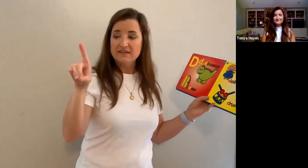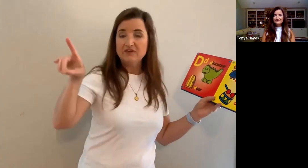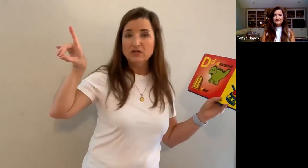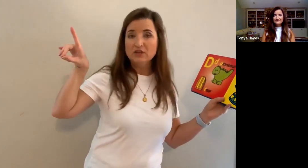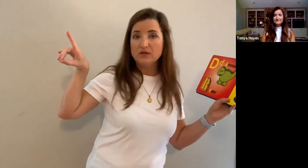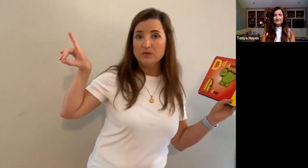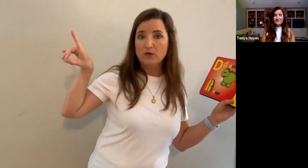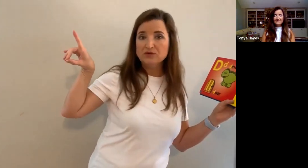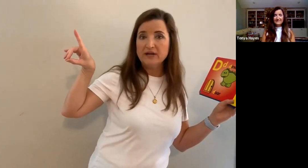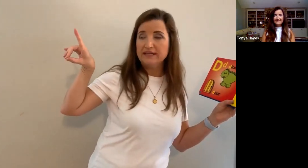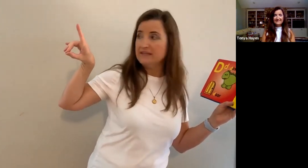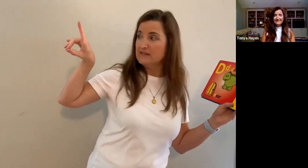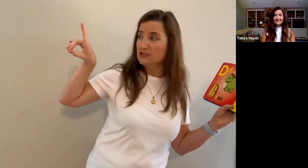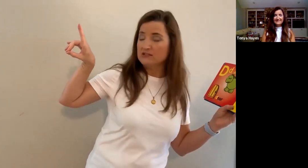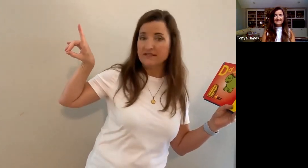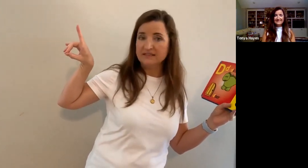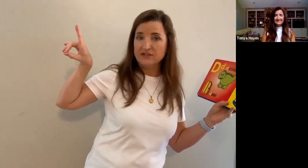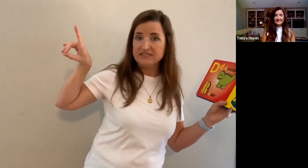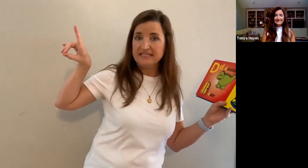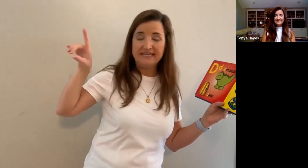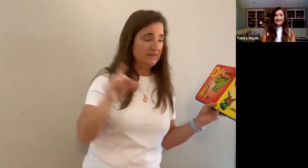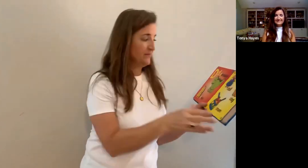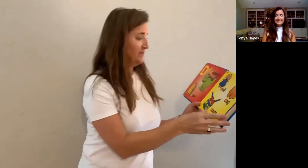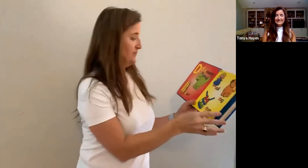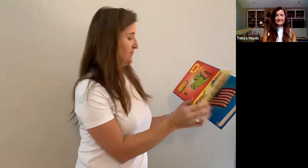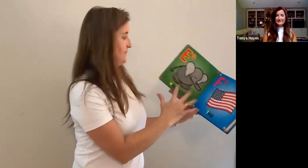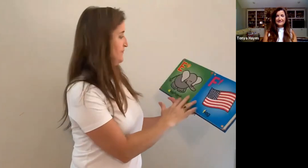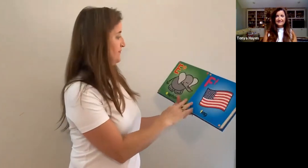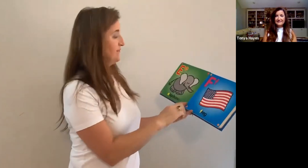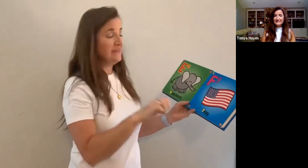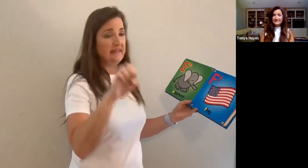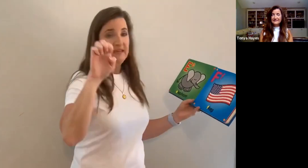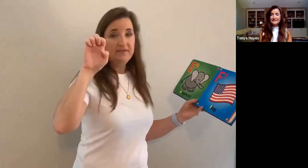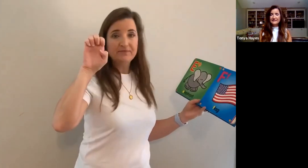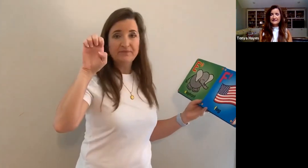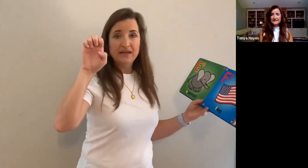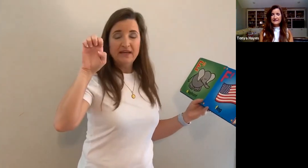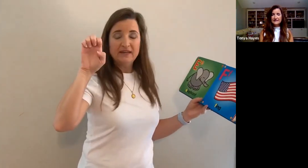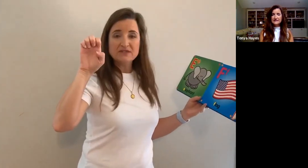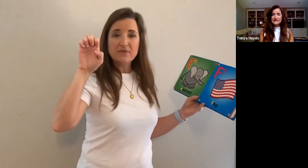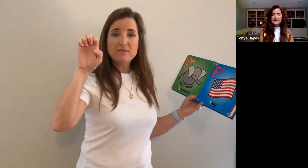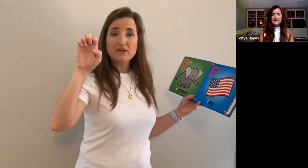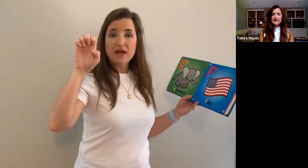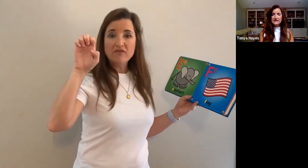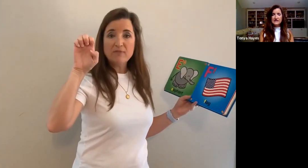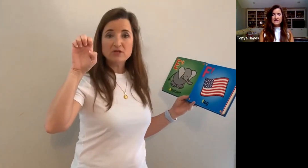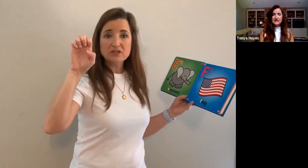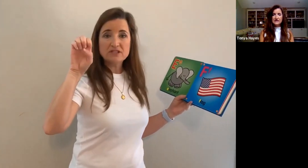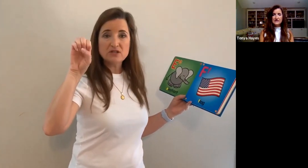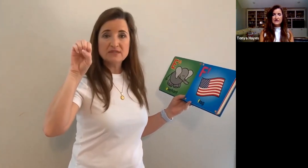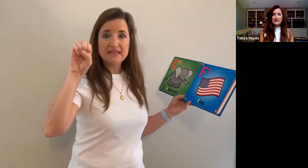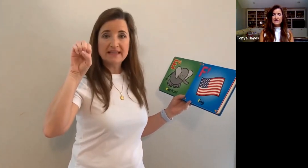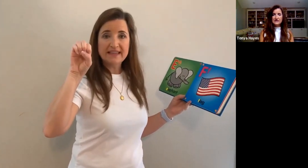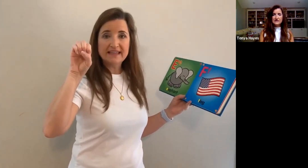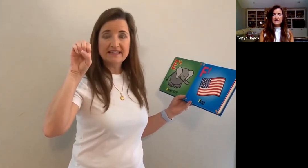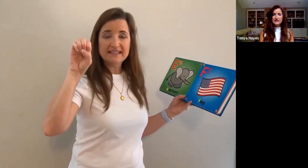D. And if you look, when you hold your hand, it looks like the letter D. E. And on some of the manual alphabet charts,